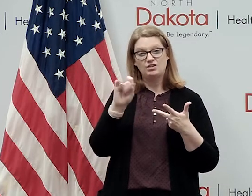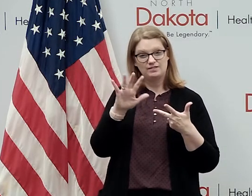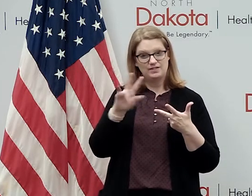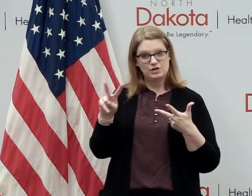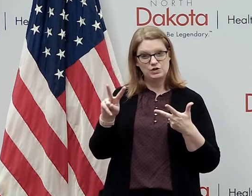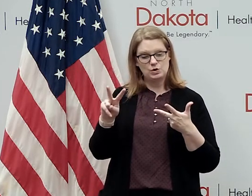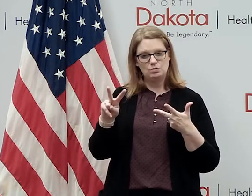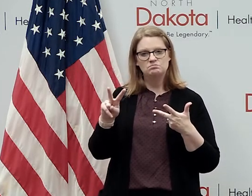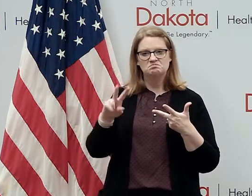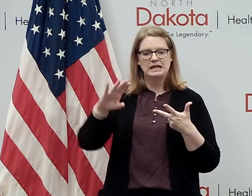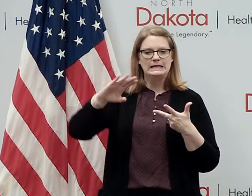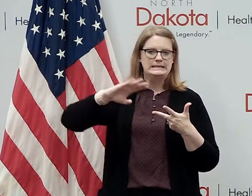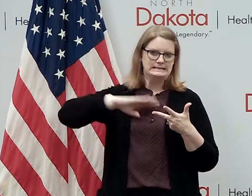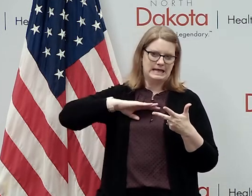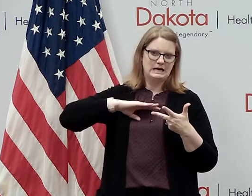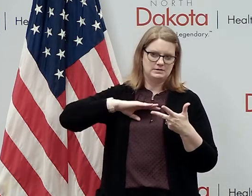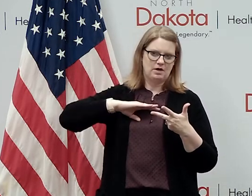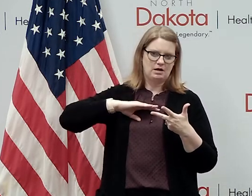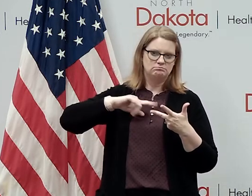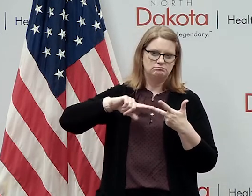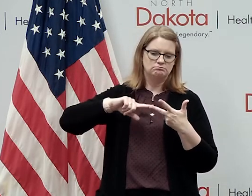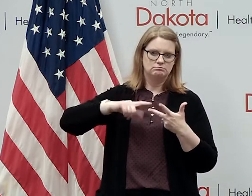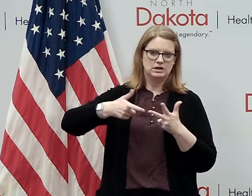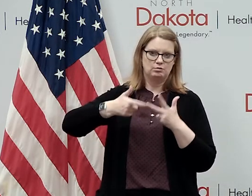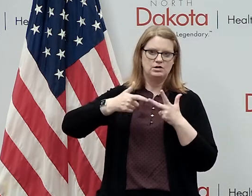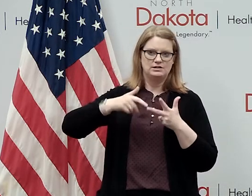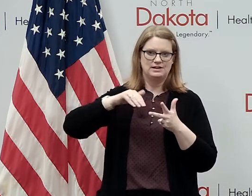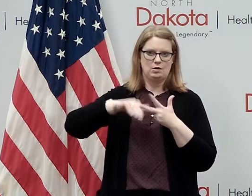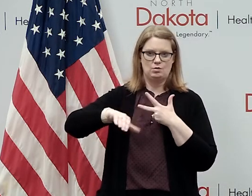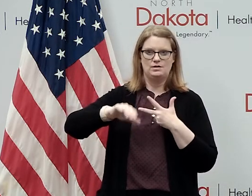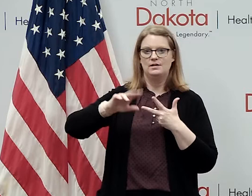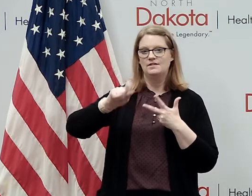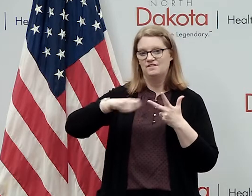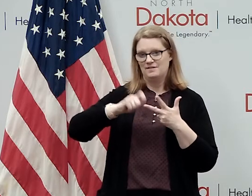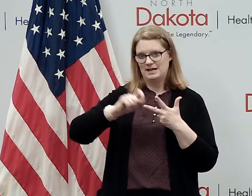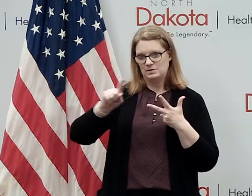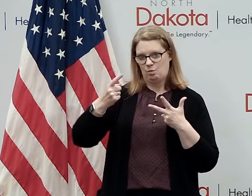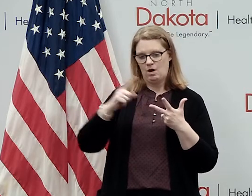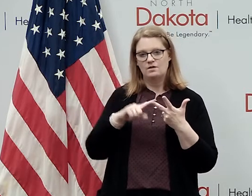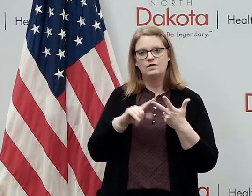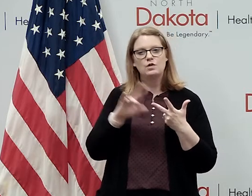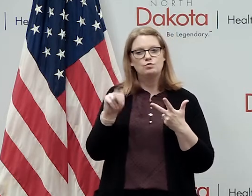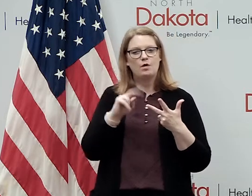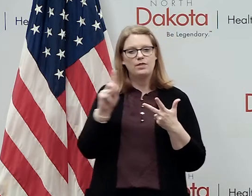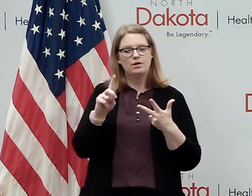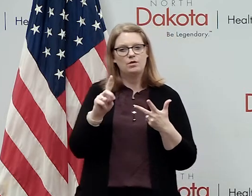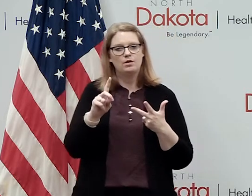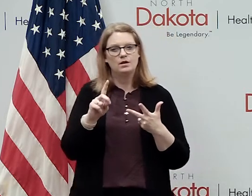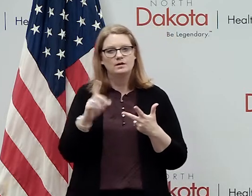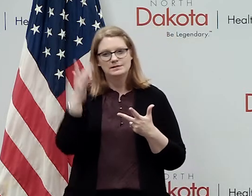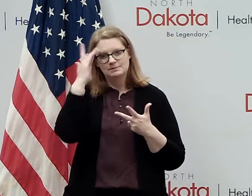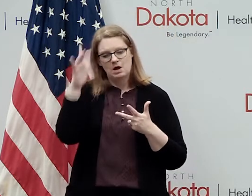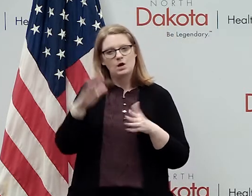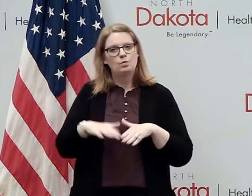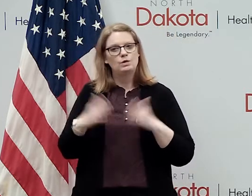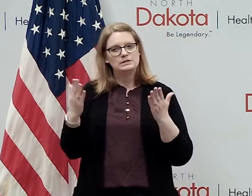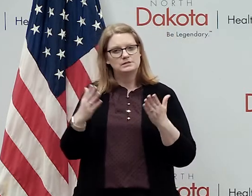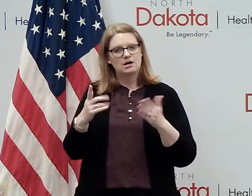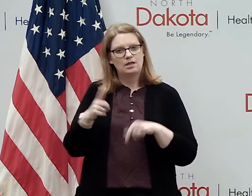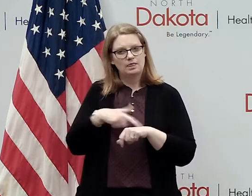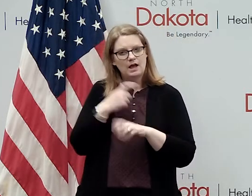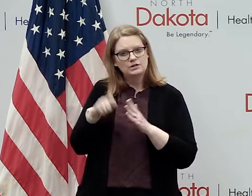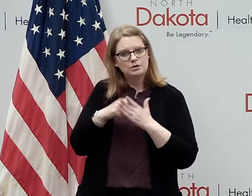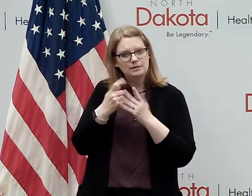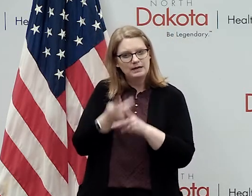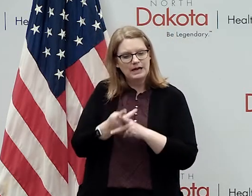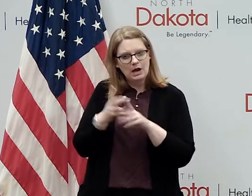that have met the necessary gating criteria to enter phase 1 of the North Dakota Smart Restart long-term care reopening guidance, and that